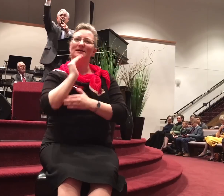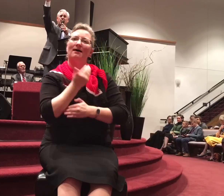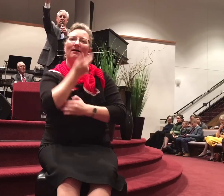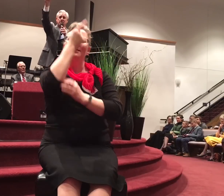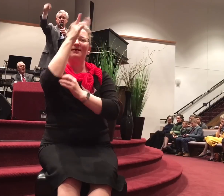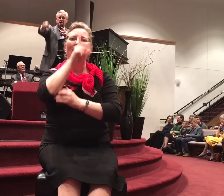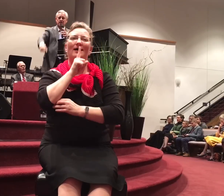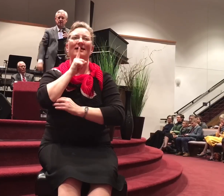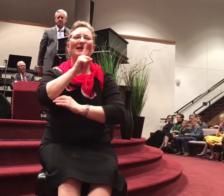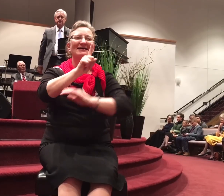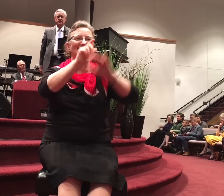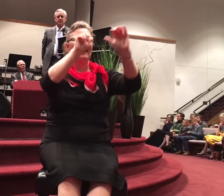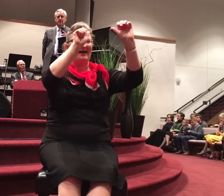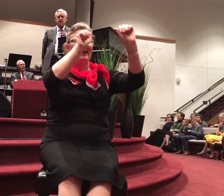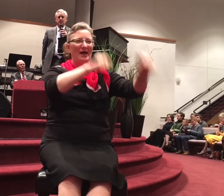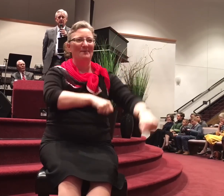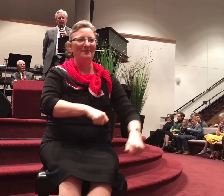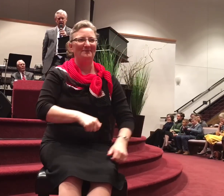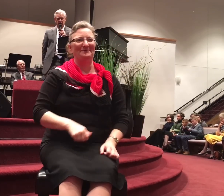is able.